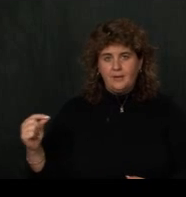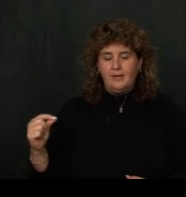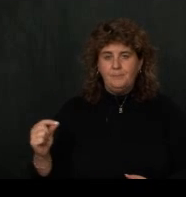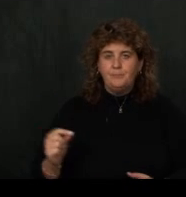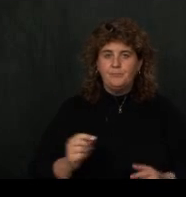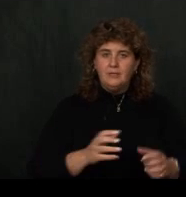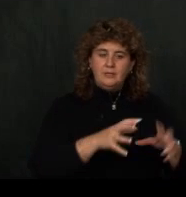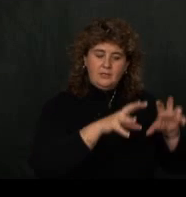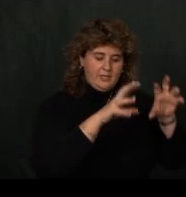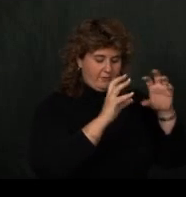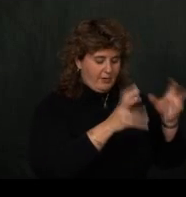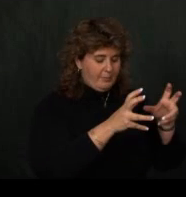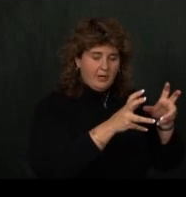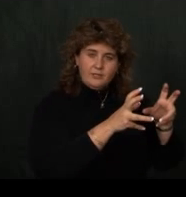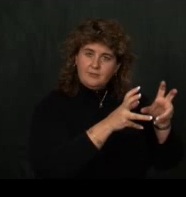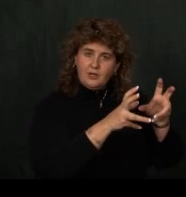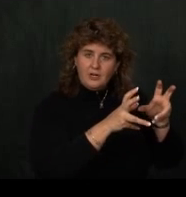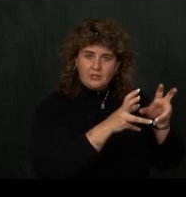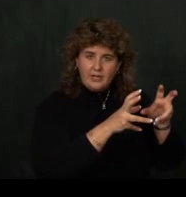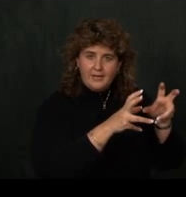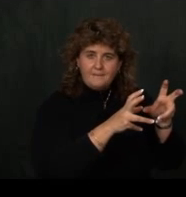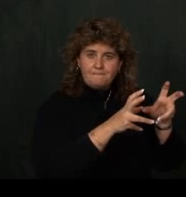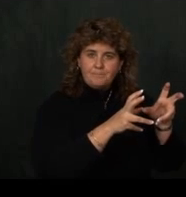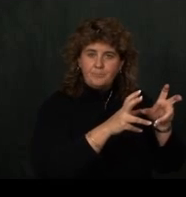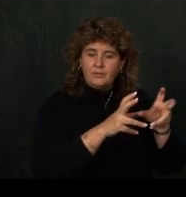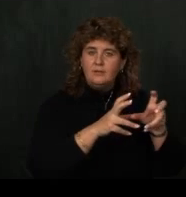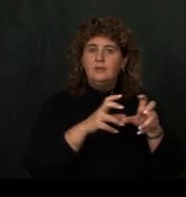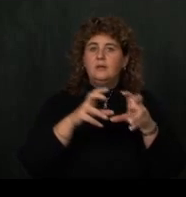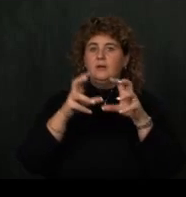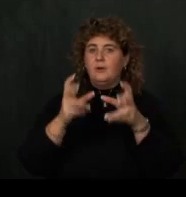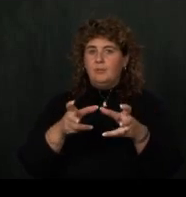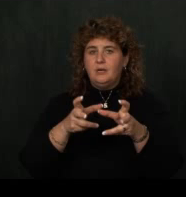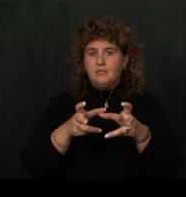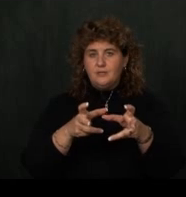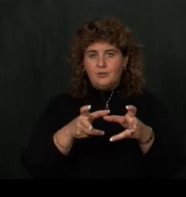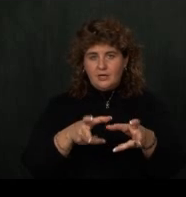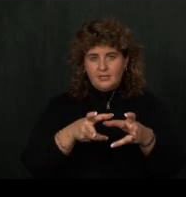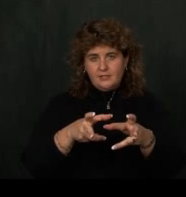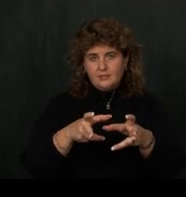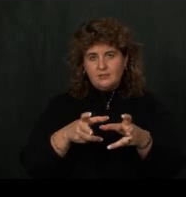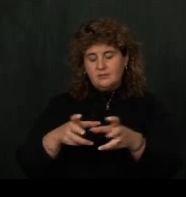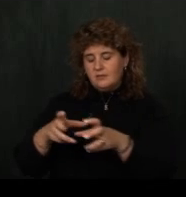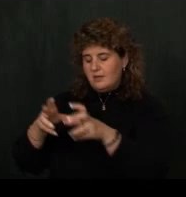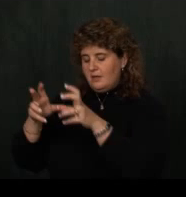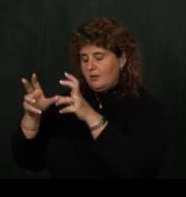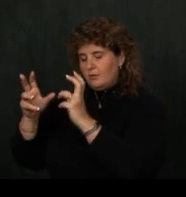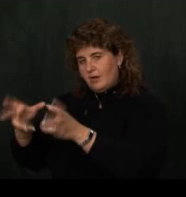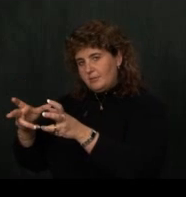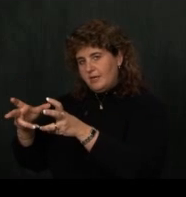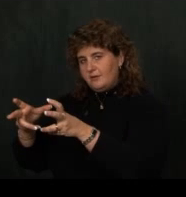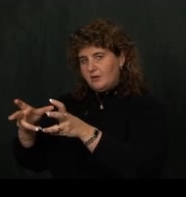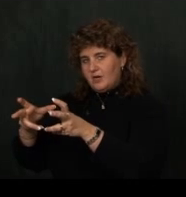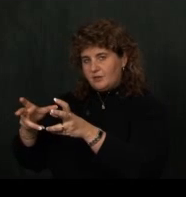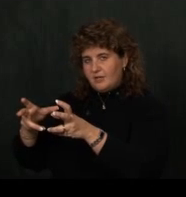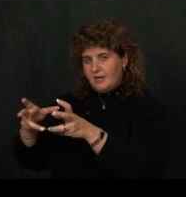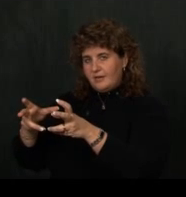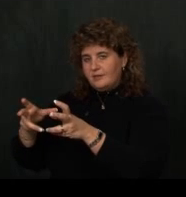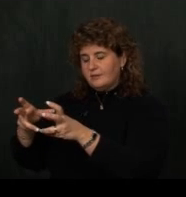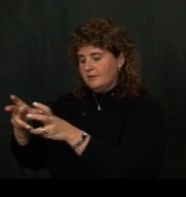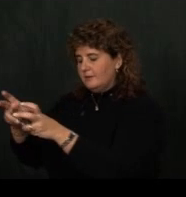okay? You have gram-positive cocci, gram-positive rods, gram-negative cocci,